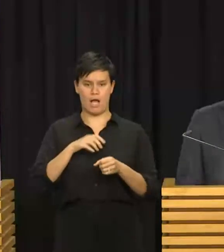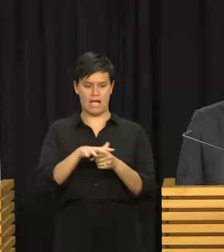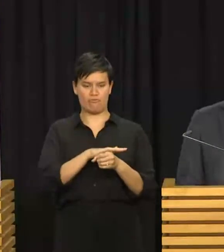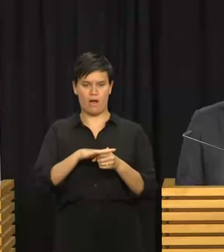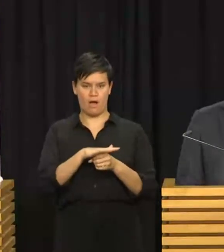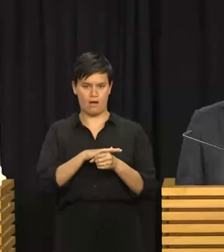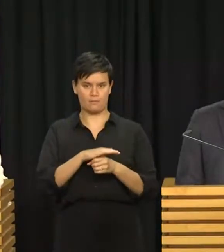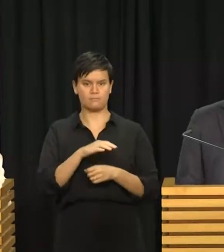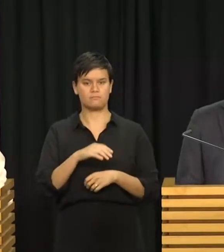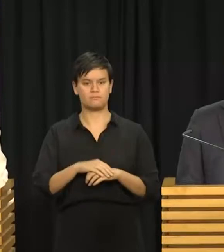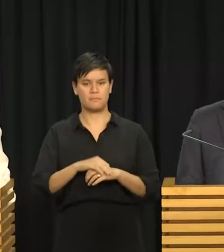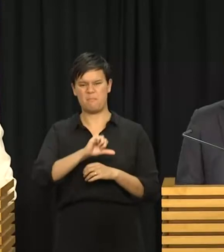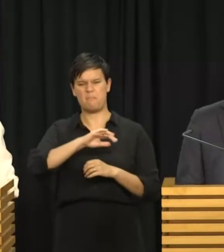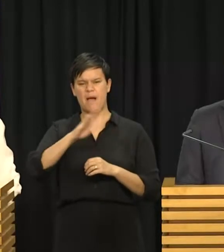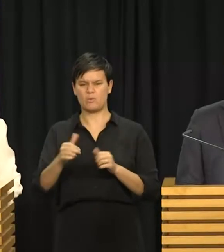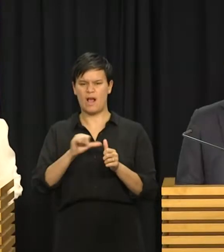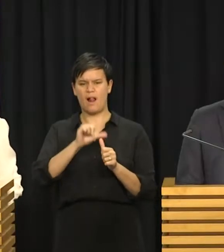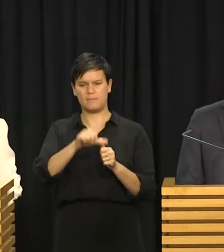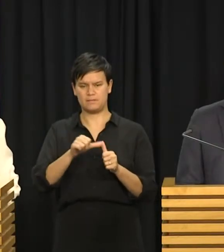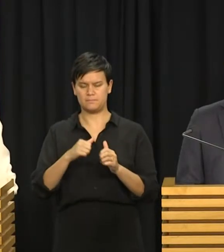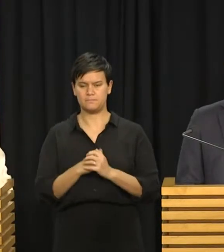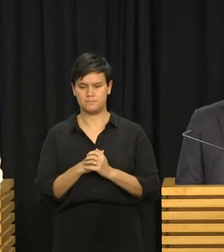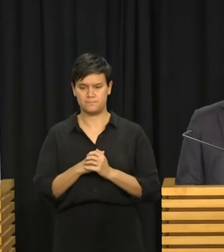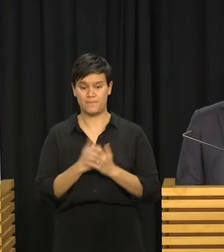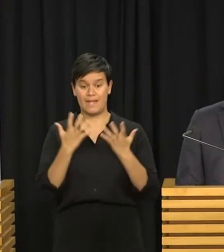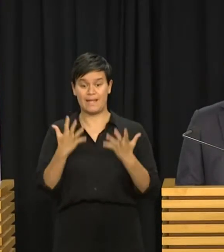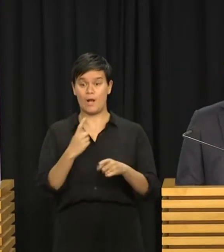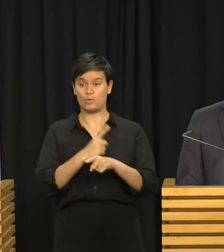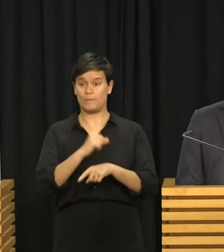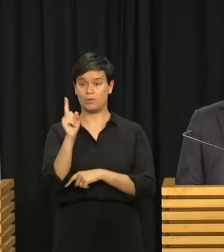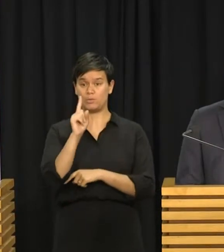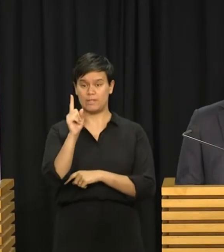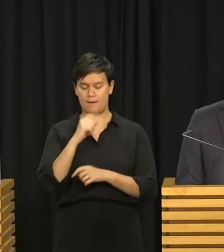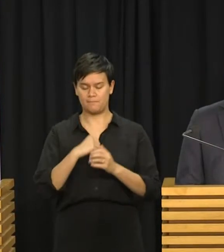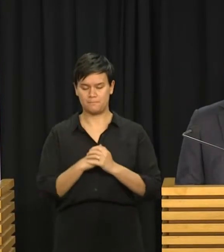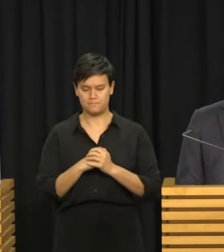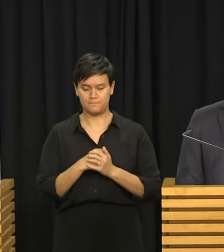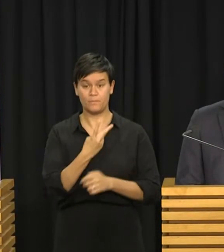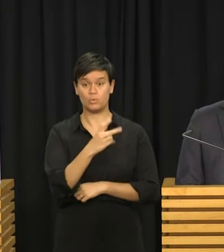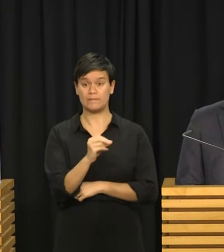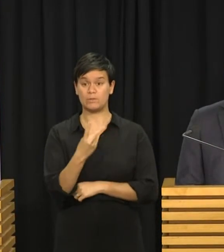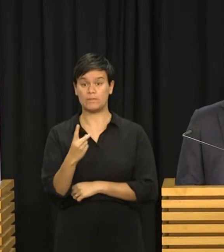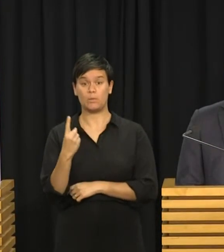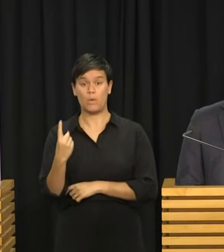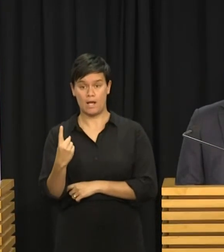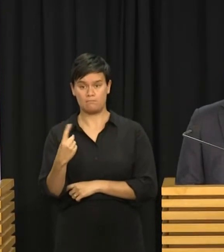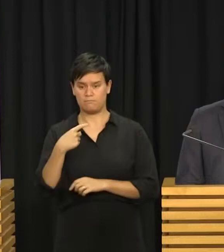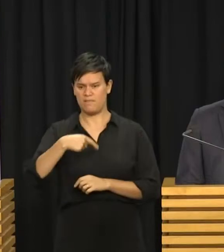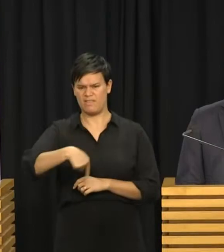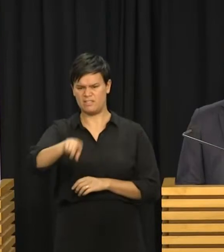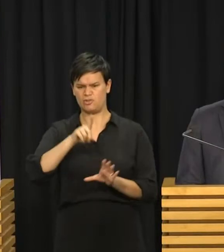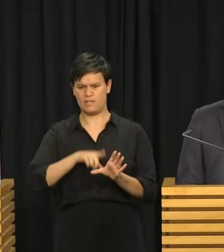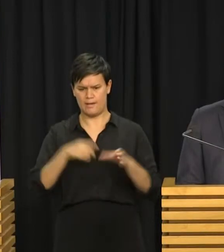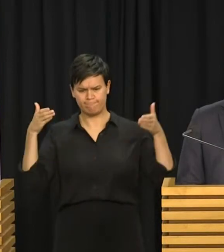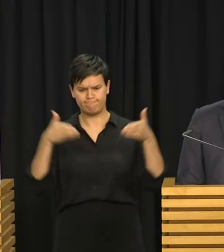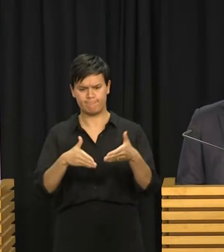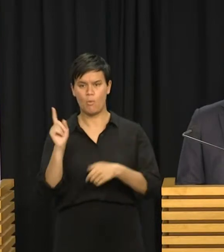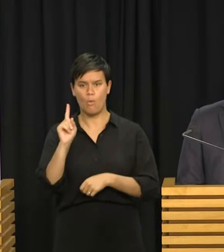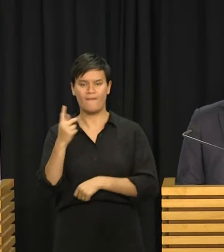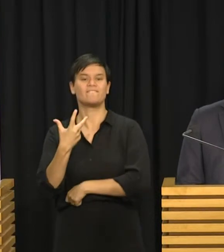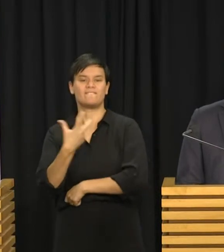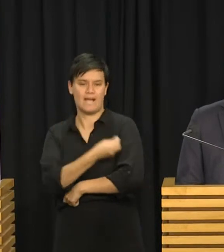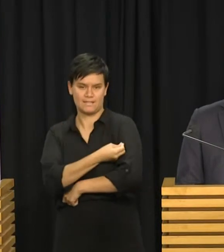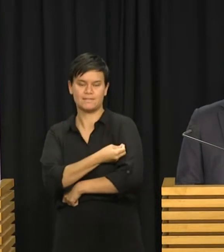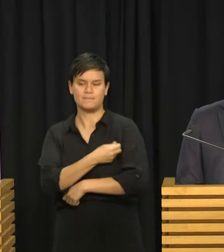And now to news today. I've previously called 2021 the year of the vaccine, and we are making